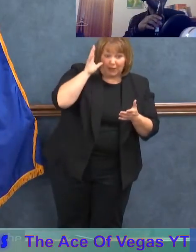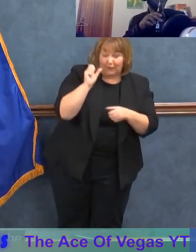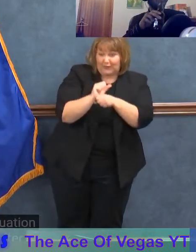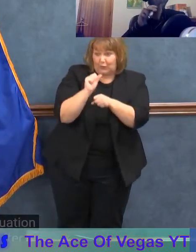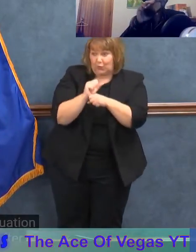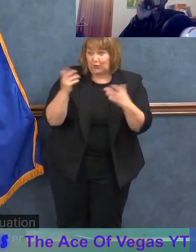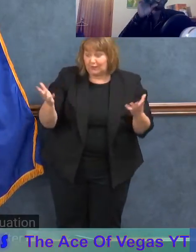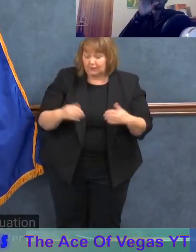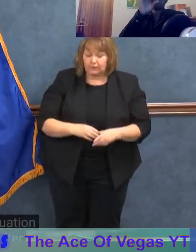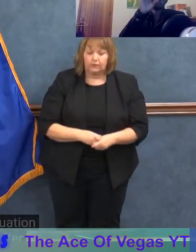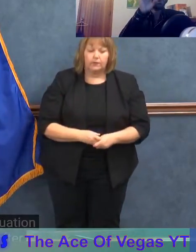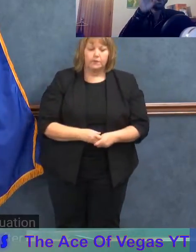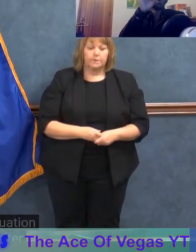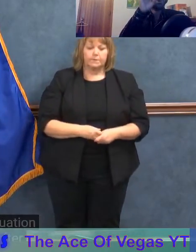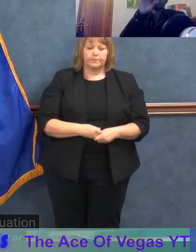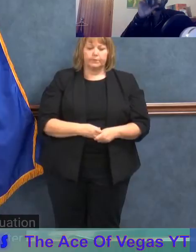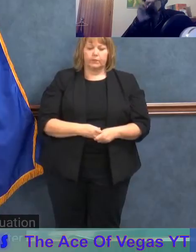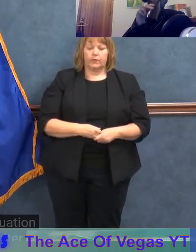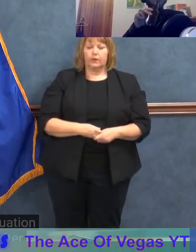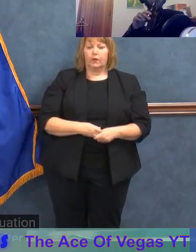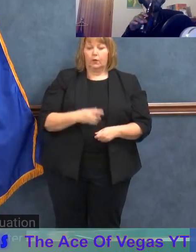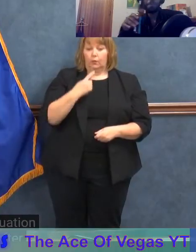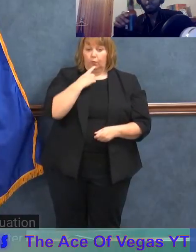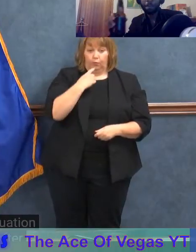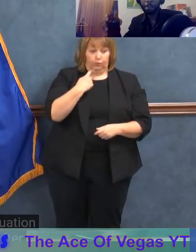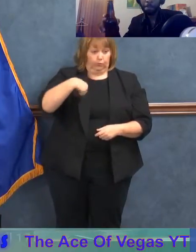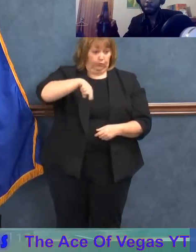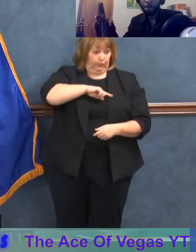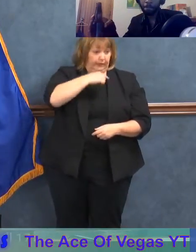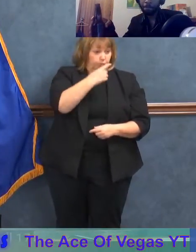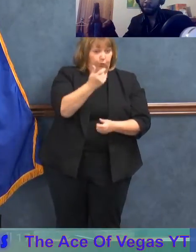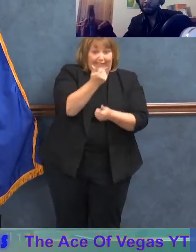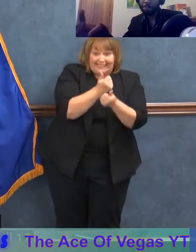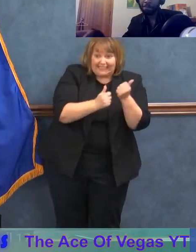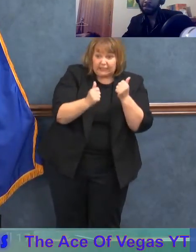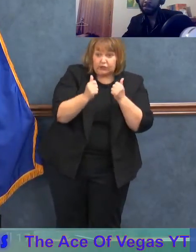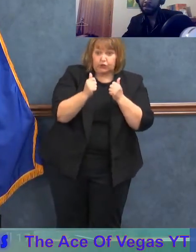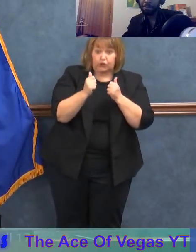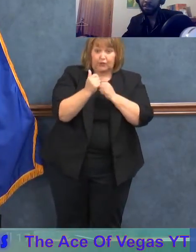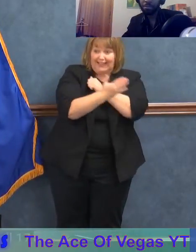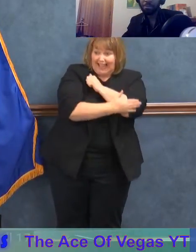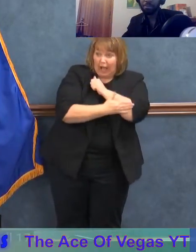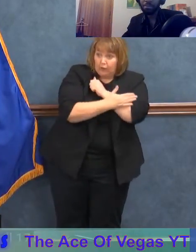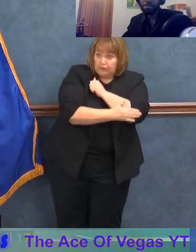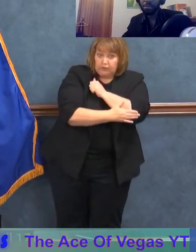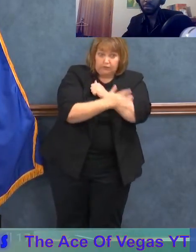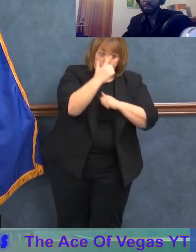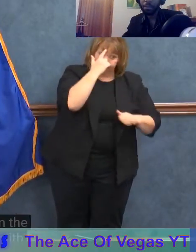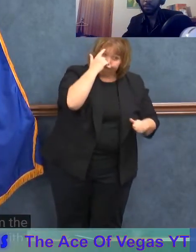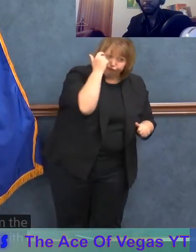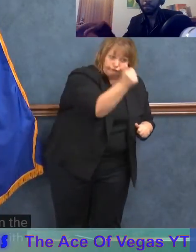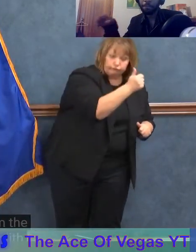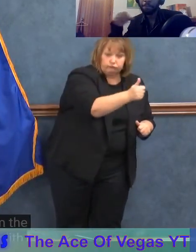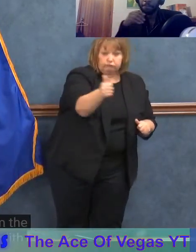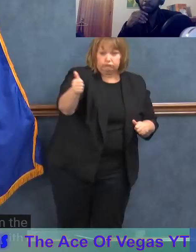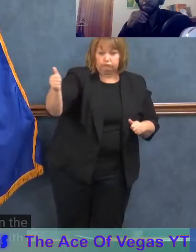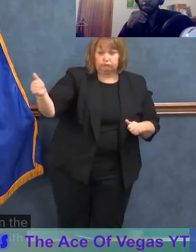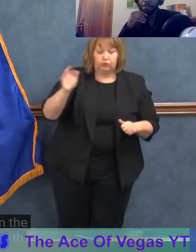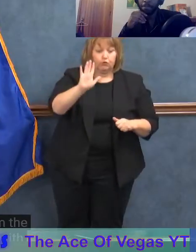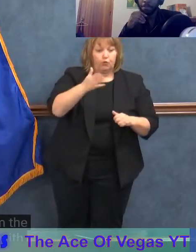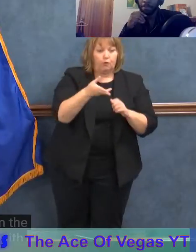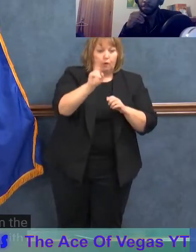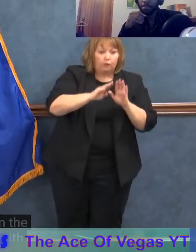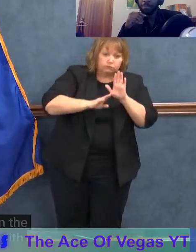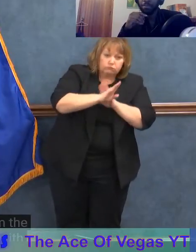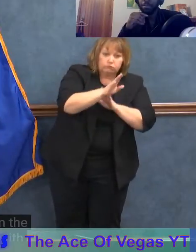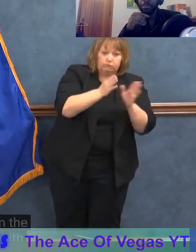we gave them the flexibility to come up with their own plan. Most of them have done that already and submitted the plan to